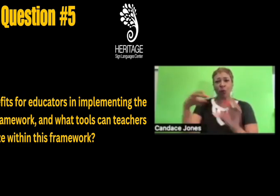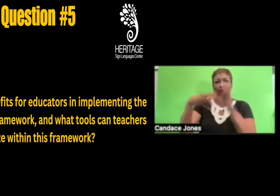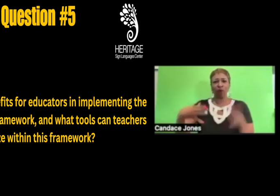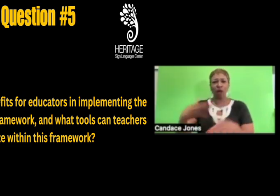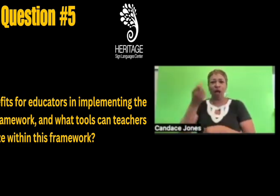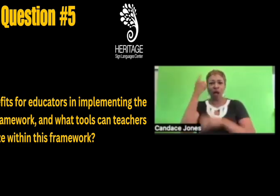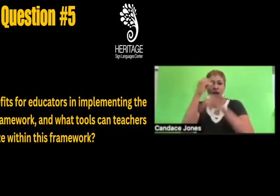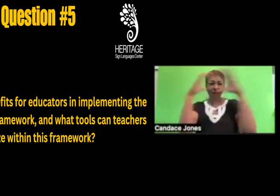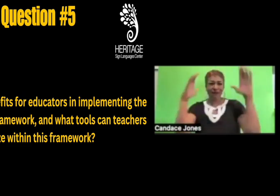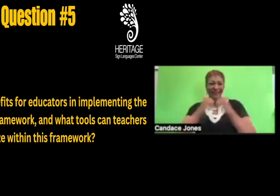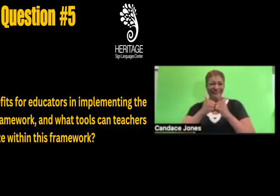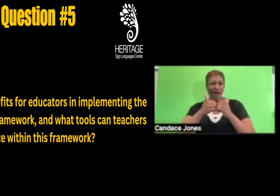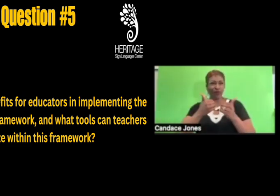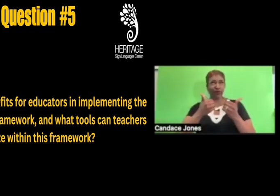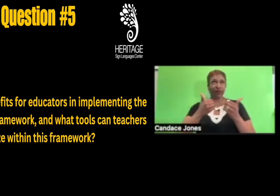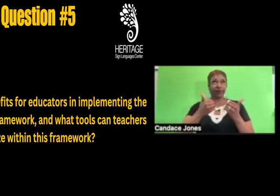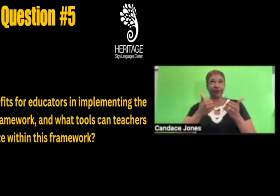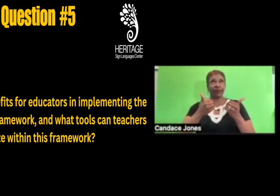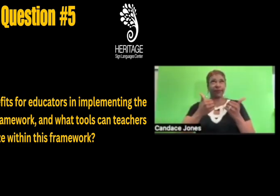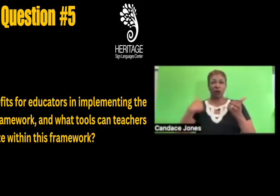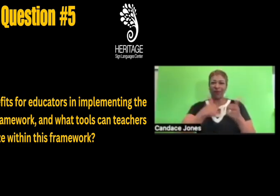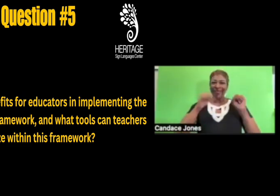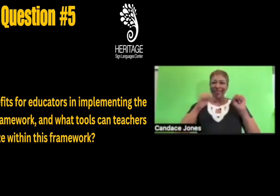If you all can talk about how